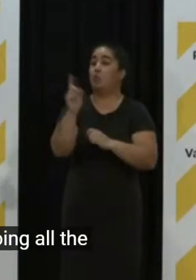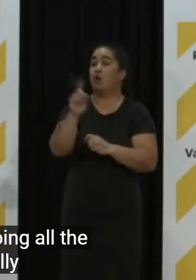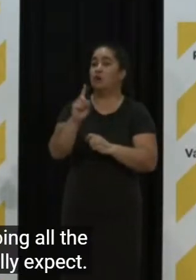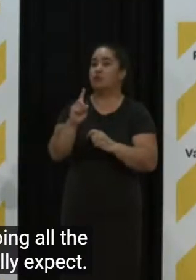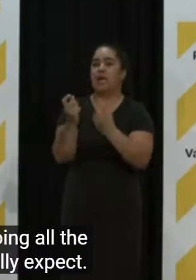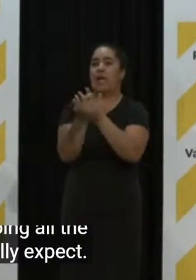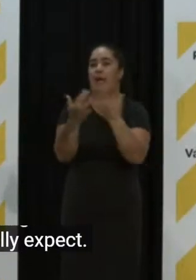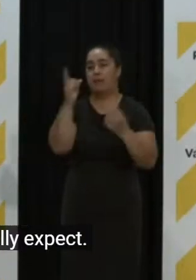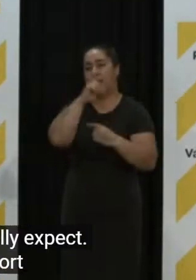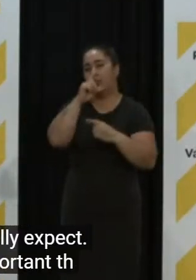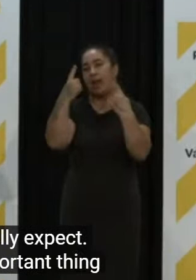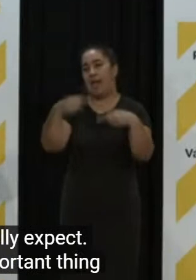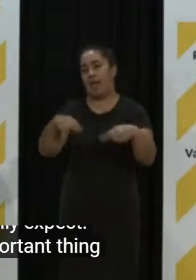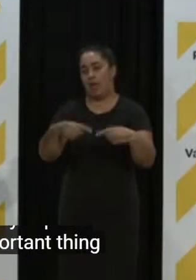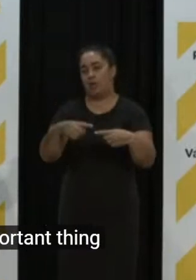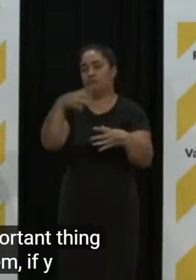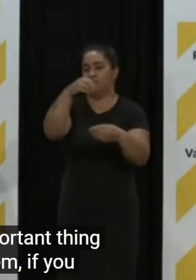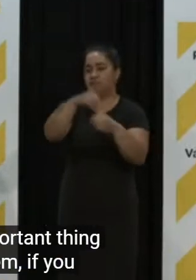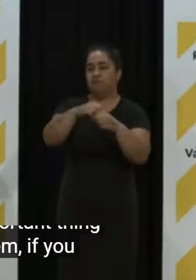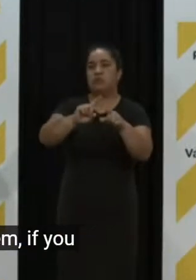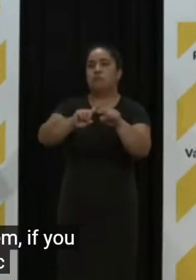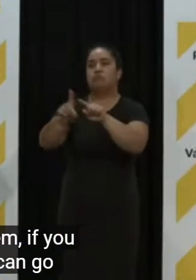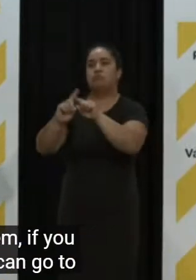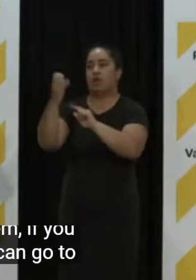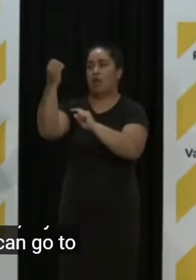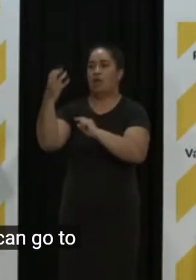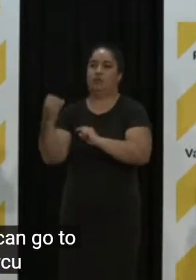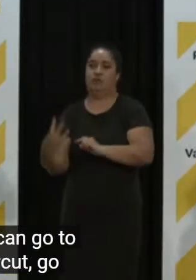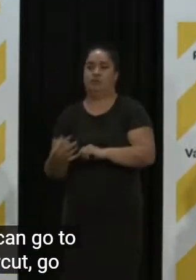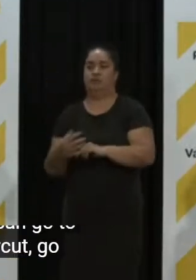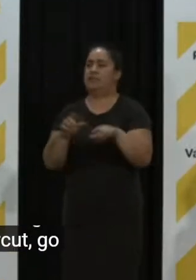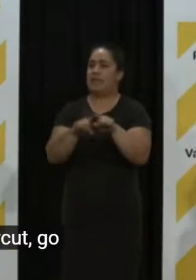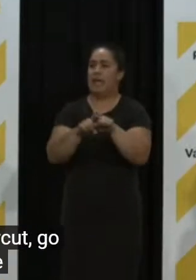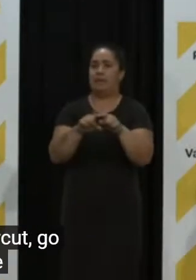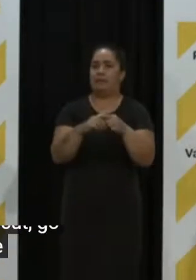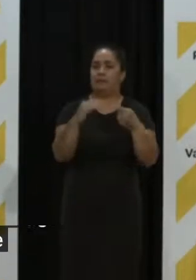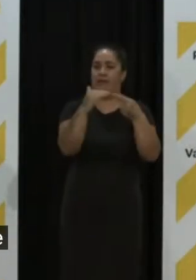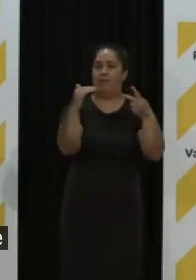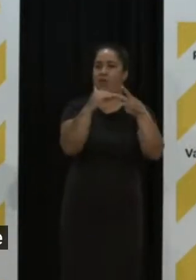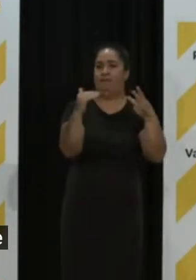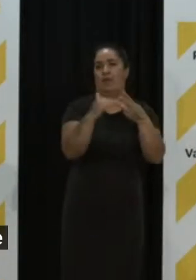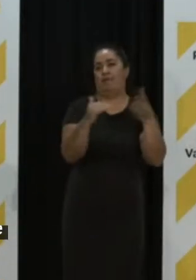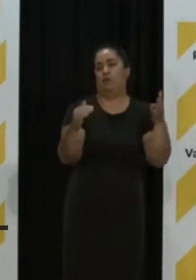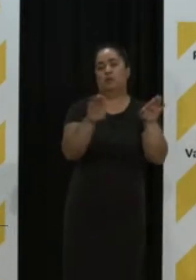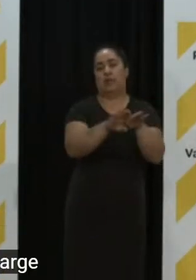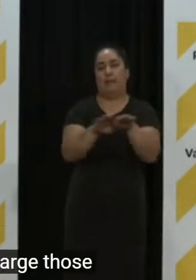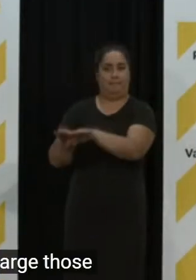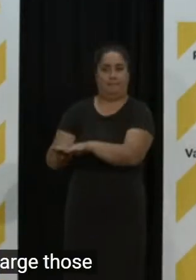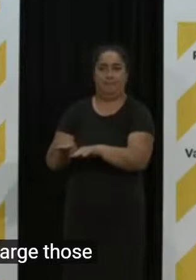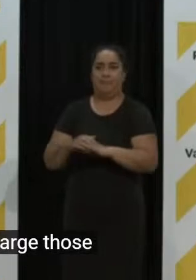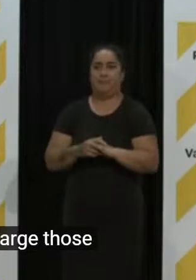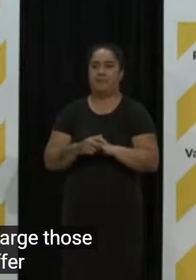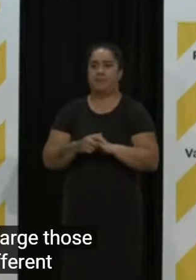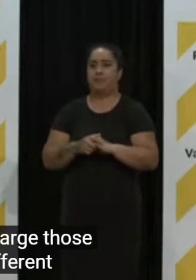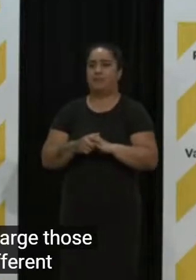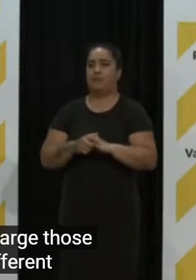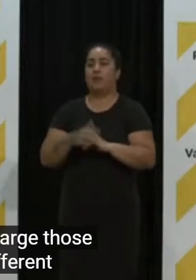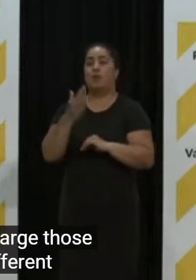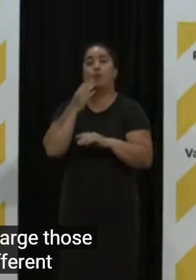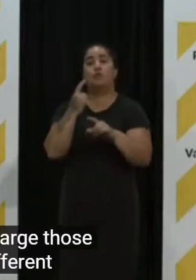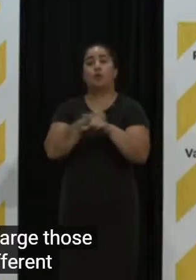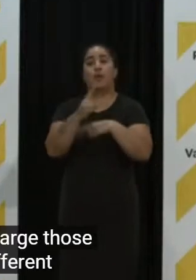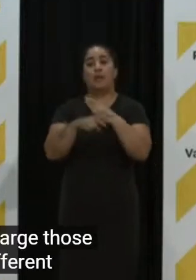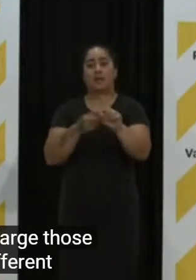are at different levels. And that's exactly the same as what we've had through our alert level system. Where we are making sure that we put out specific